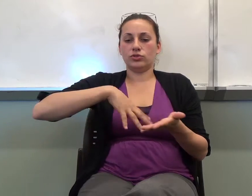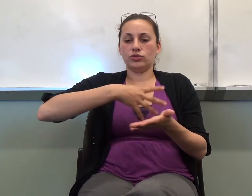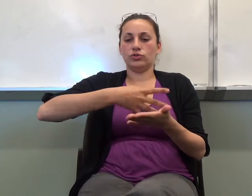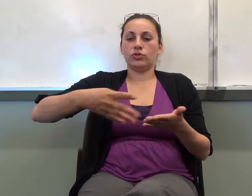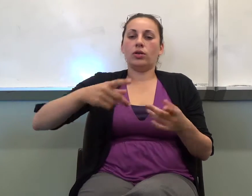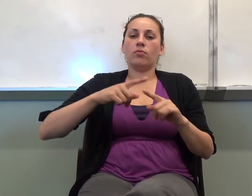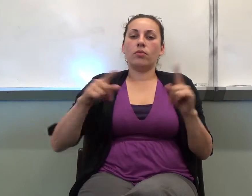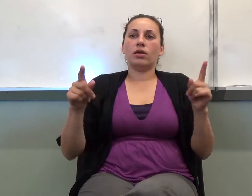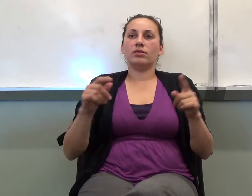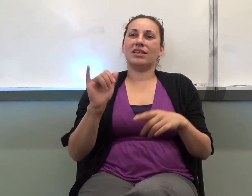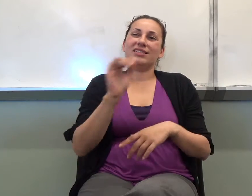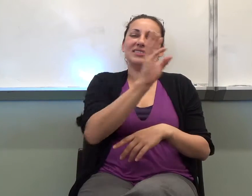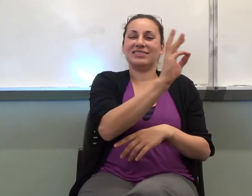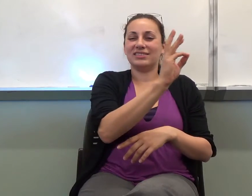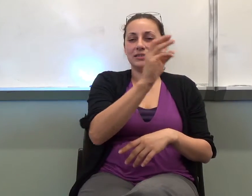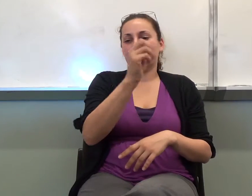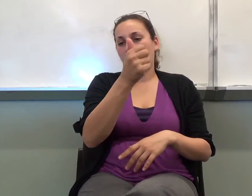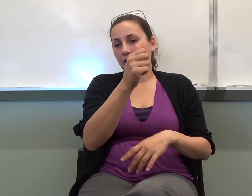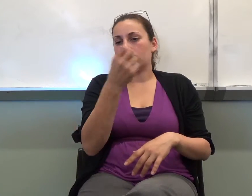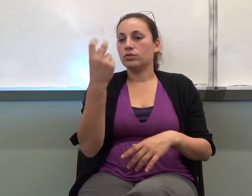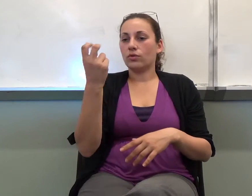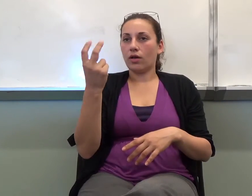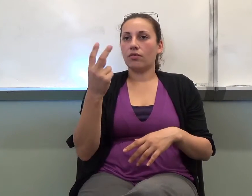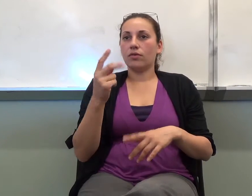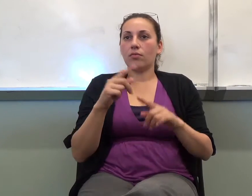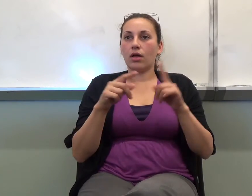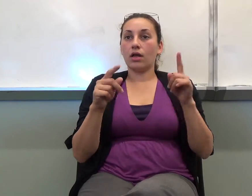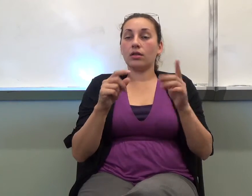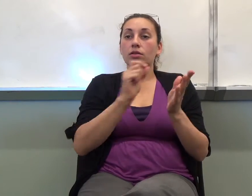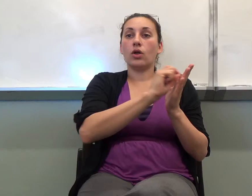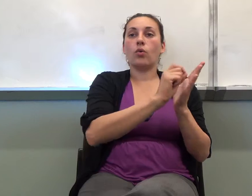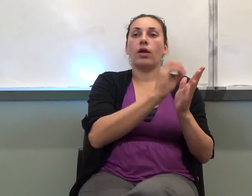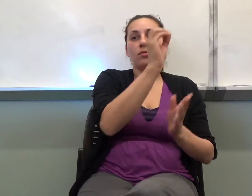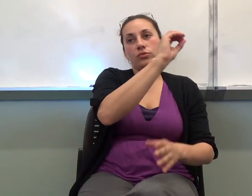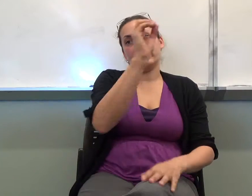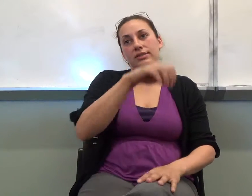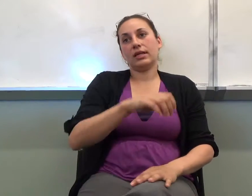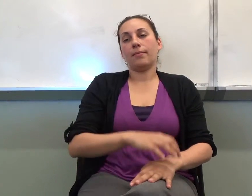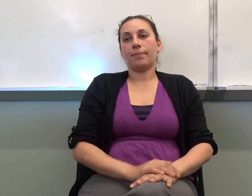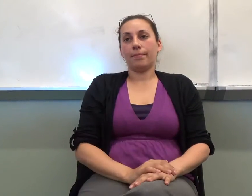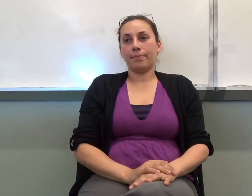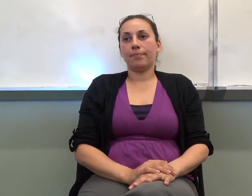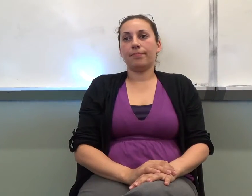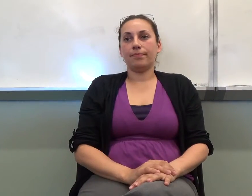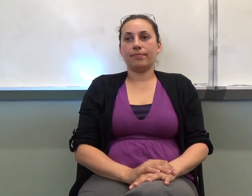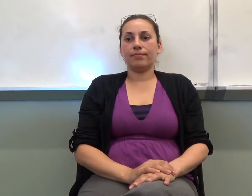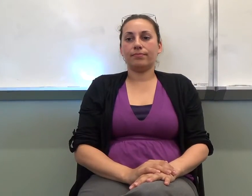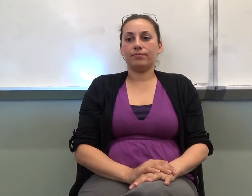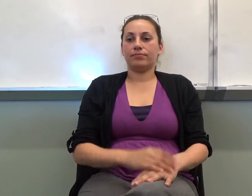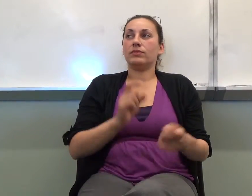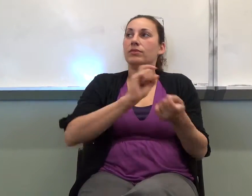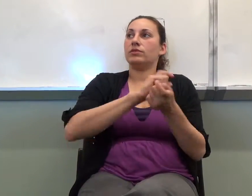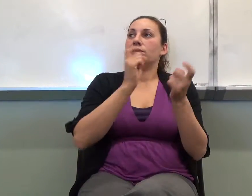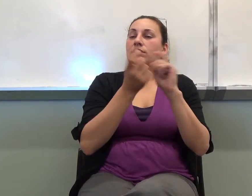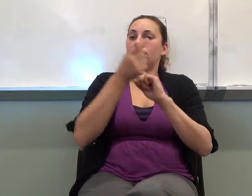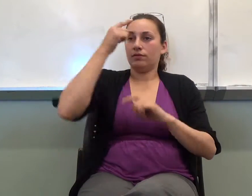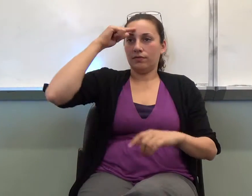like 6 and 10 and 12 and so forth, they'll actually write it in terms of percentages. They will do the conversion to percentage and put it in the pie chart